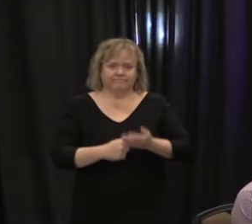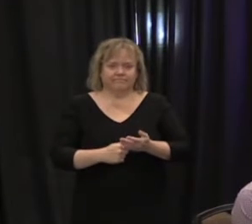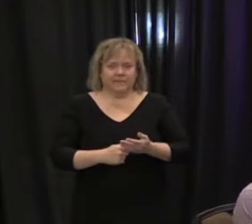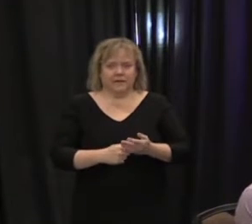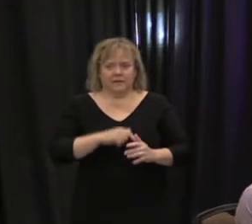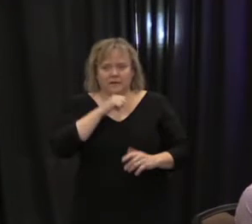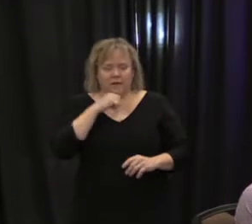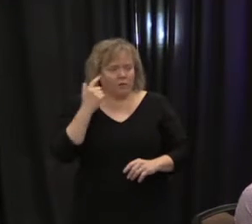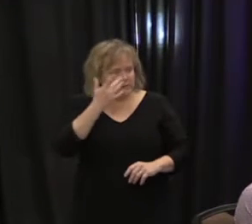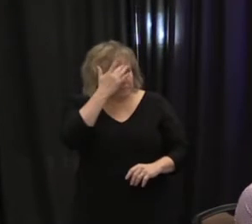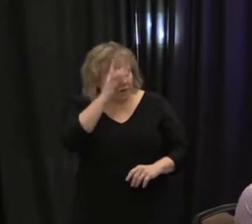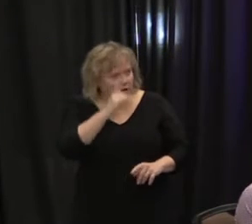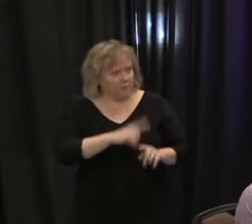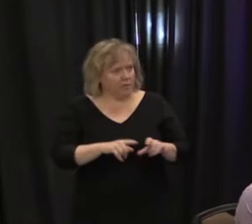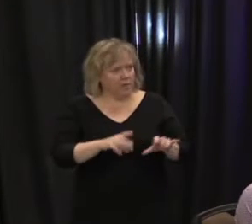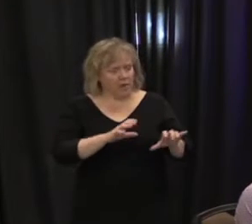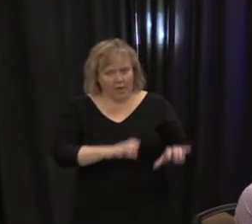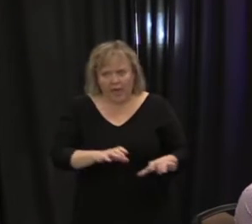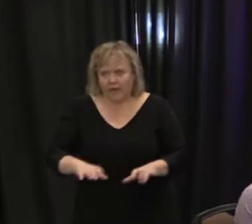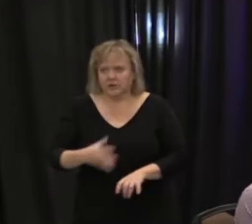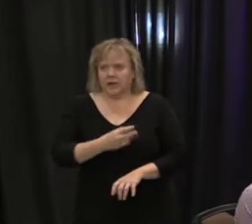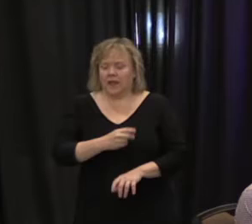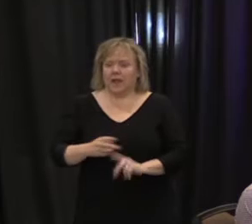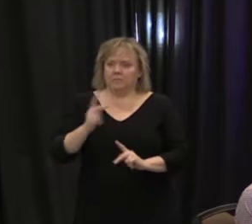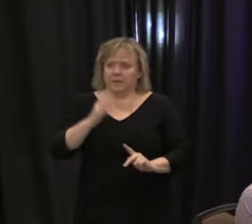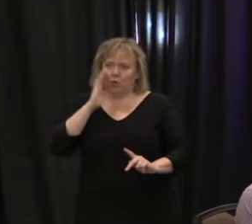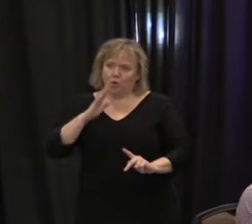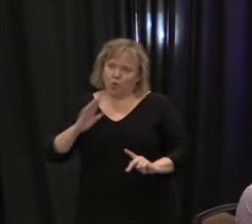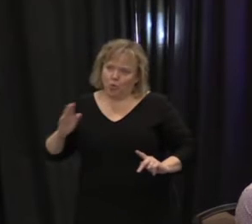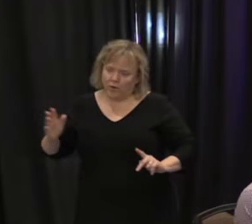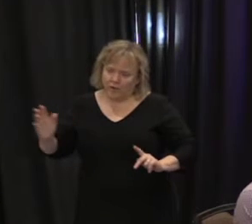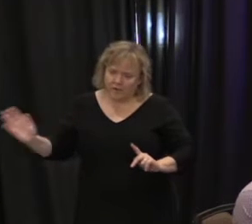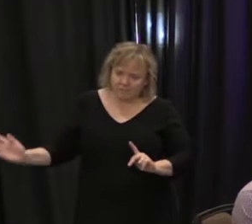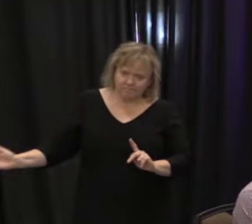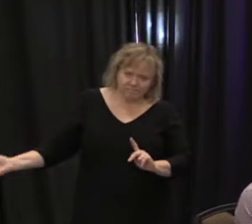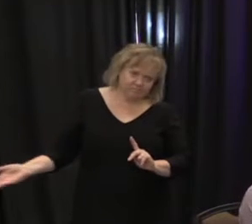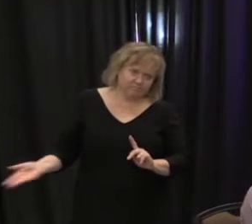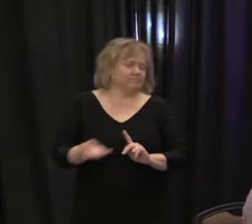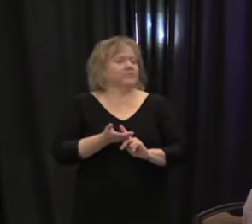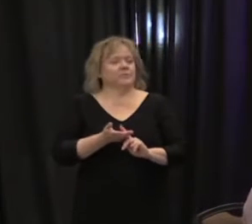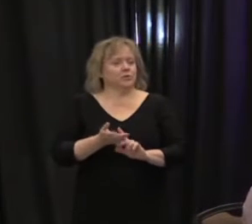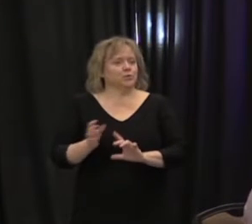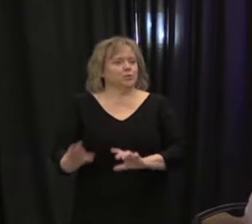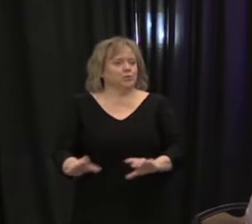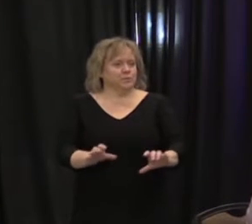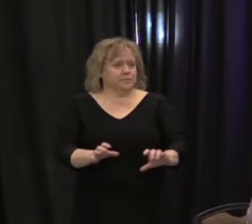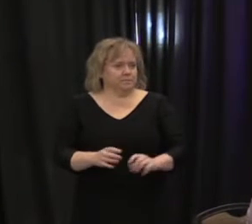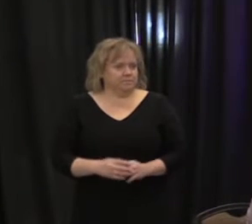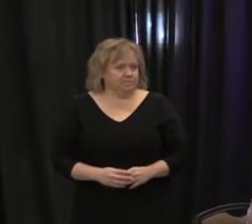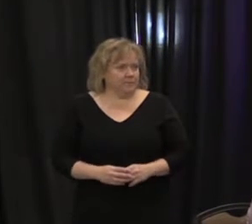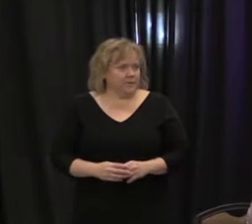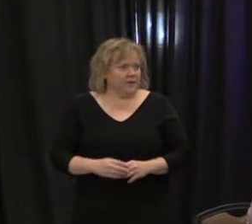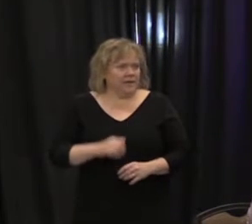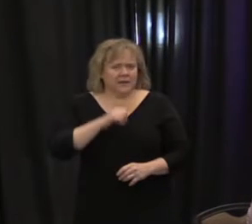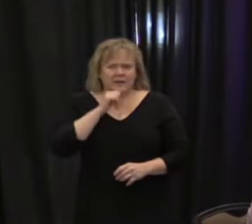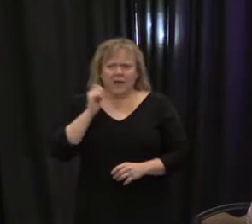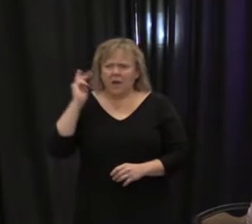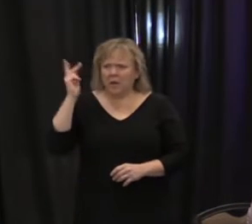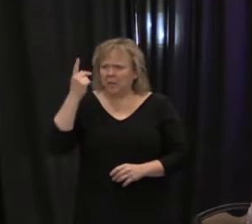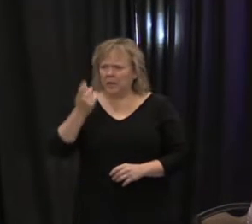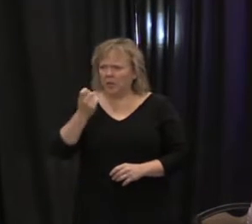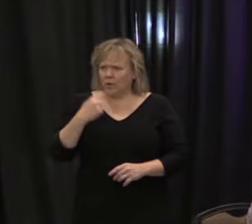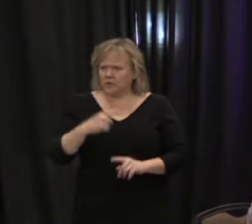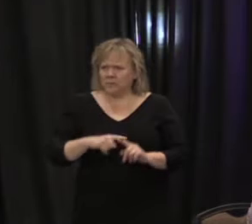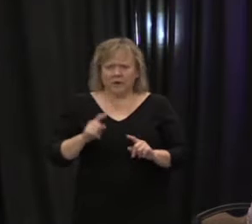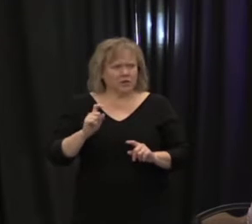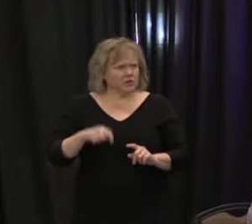and kick your butt into gear. This is actually more of a comment that's not about politics. Should we be